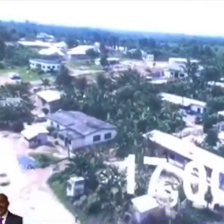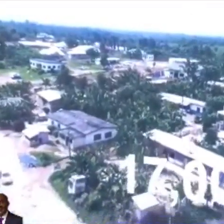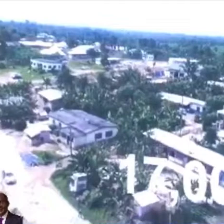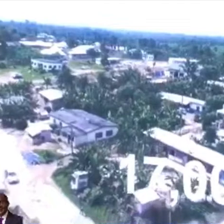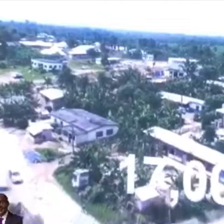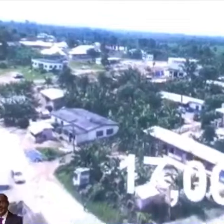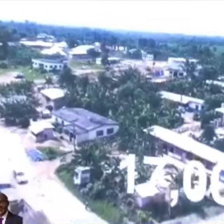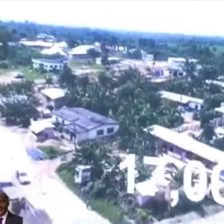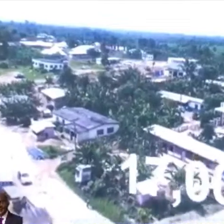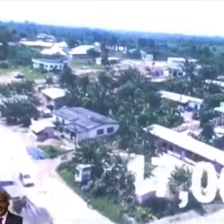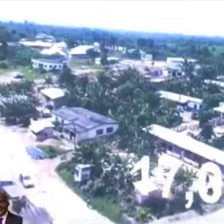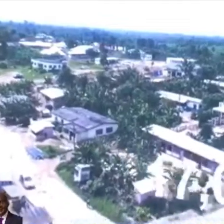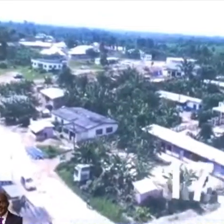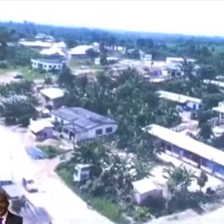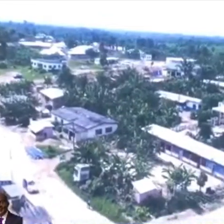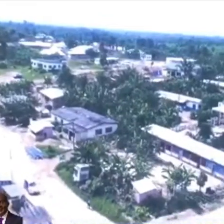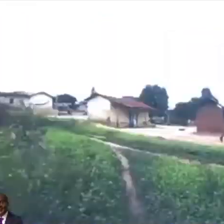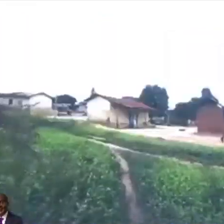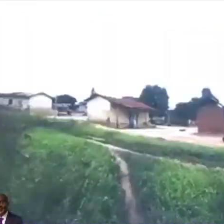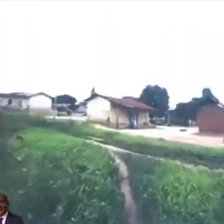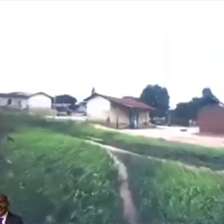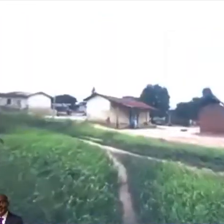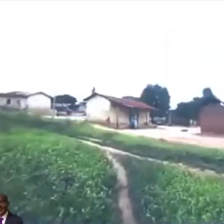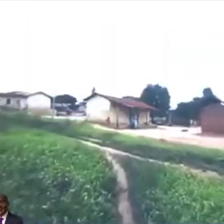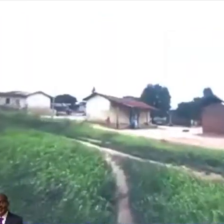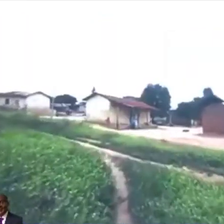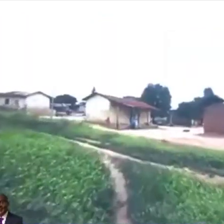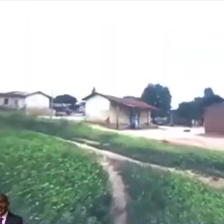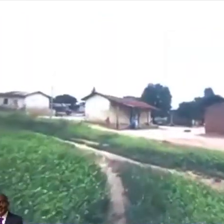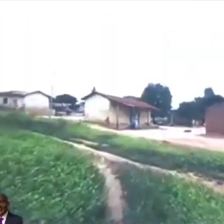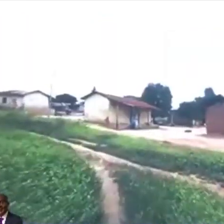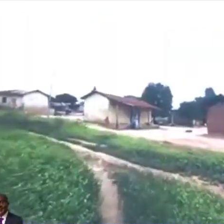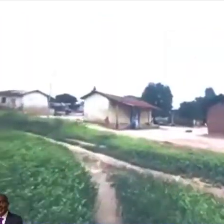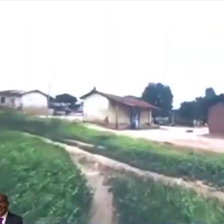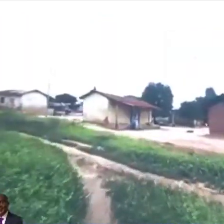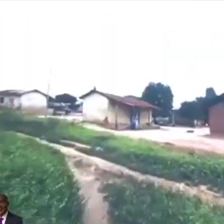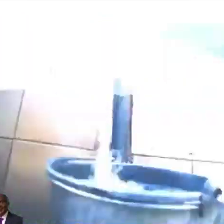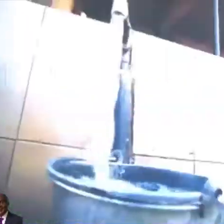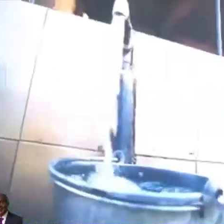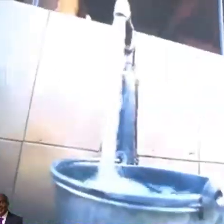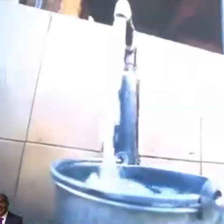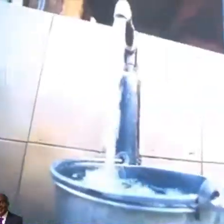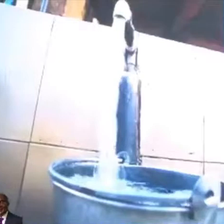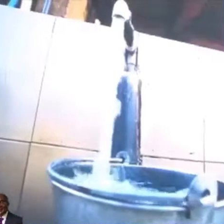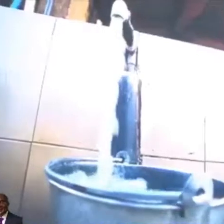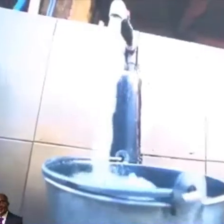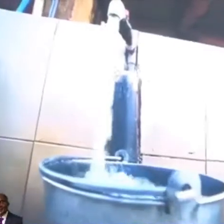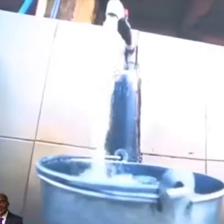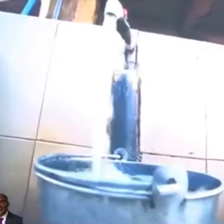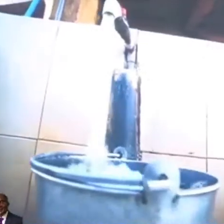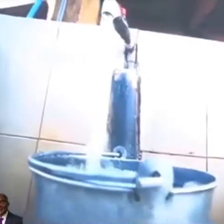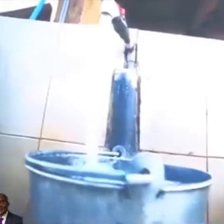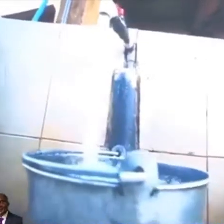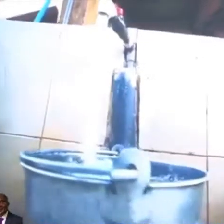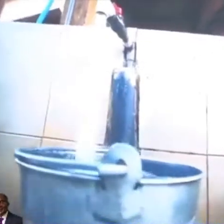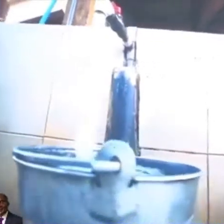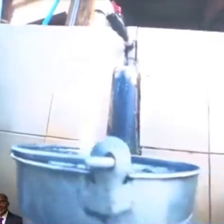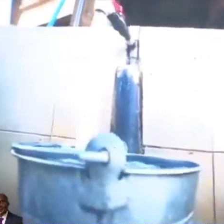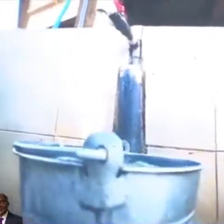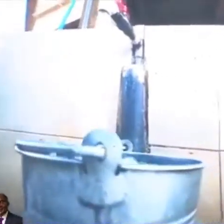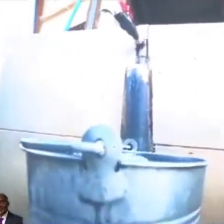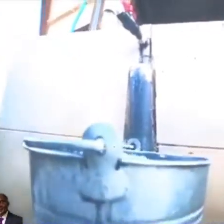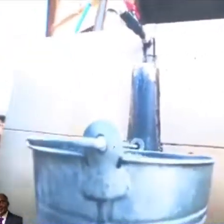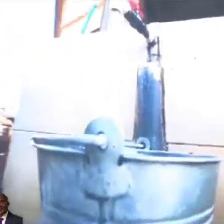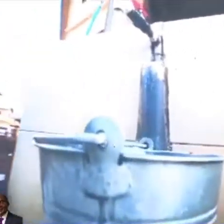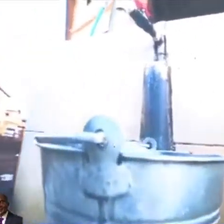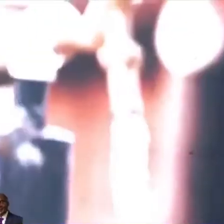occupants every week. The average distance from any of these households to clean potable water has been